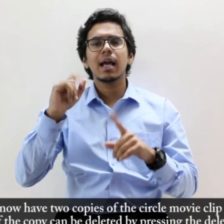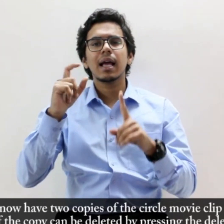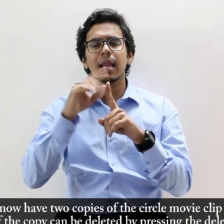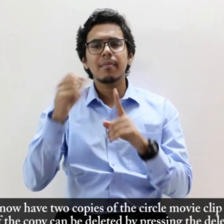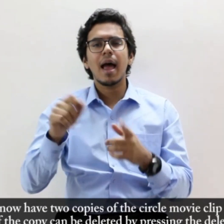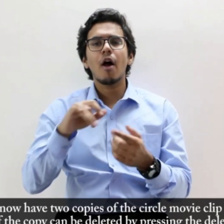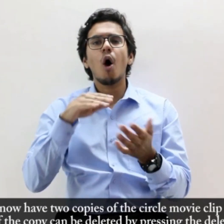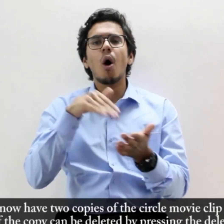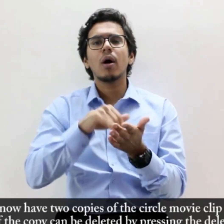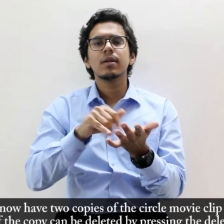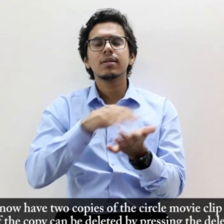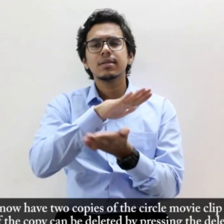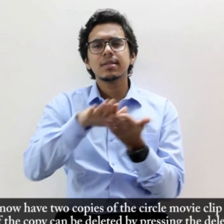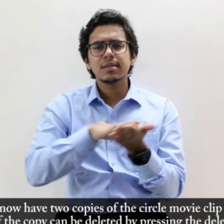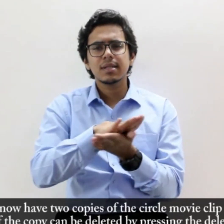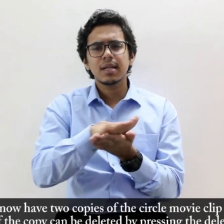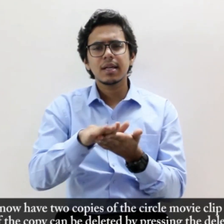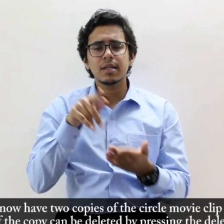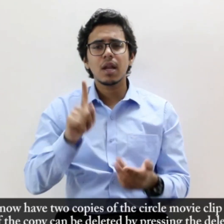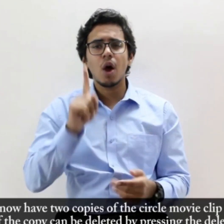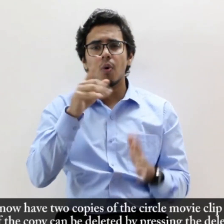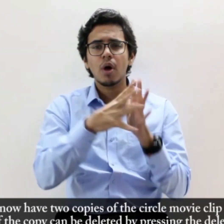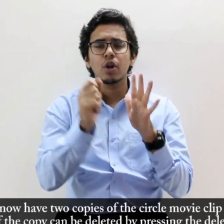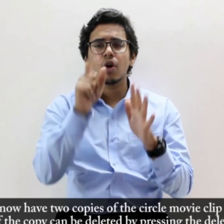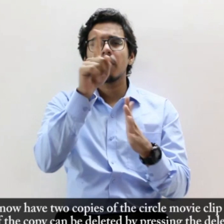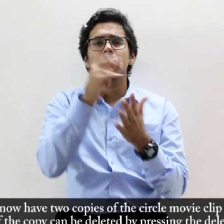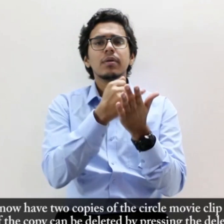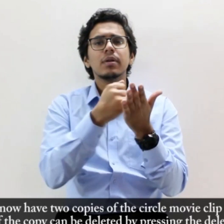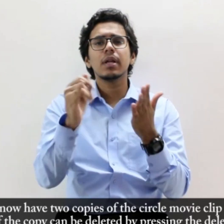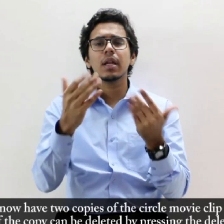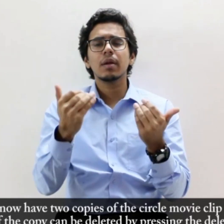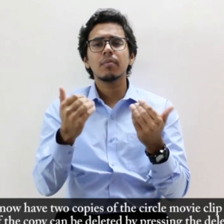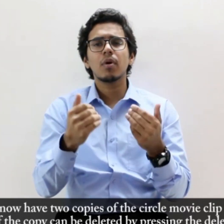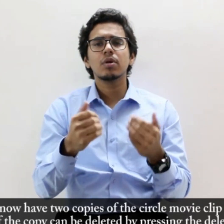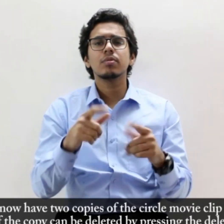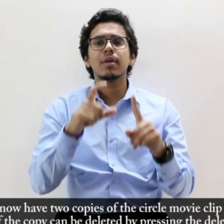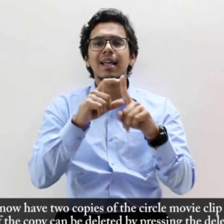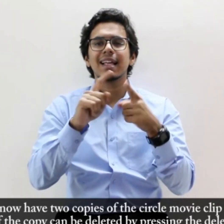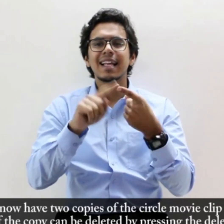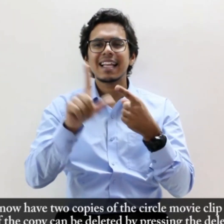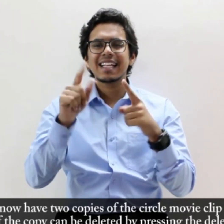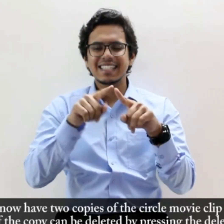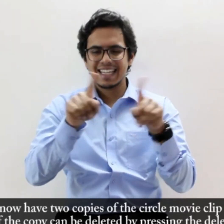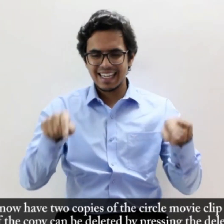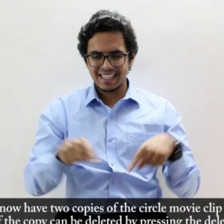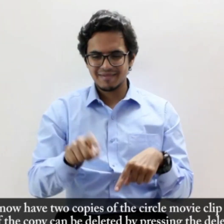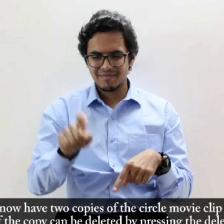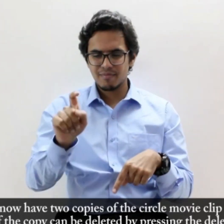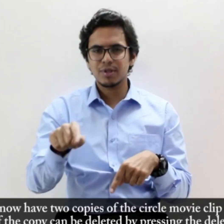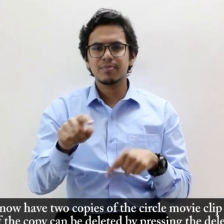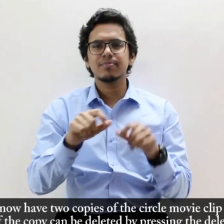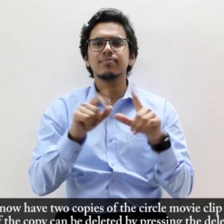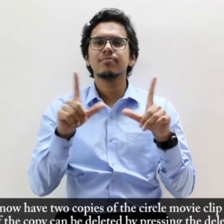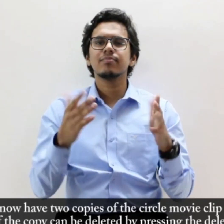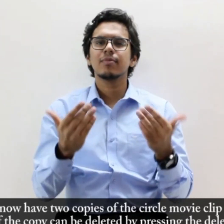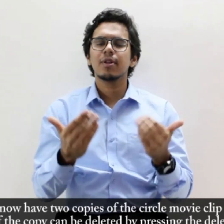You will now have 2 copies of the circle movie clip on stage. One of the